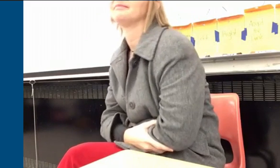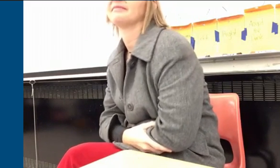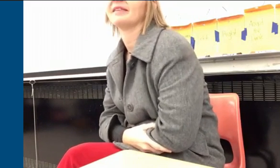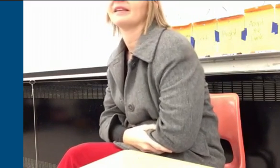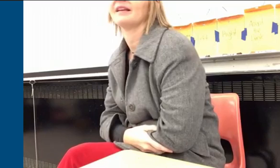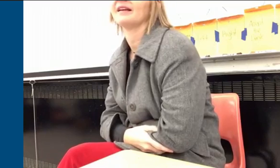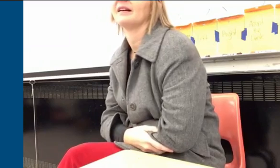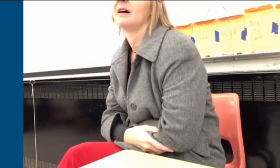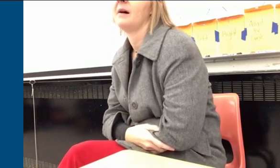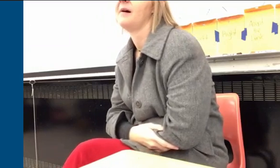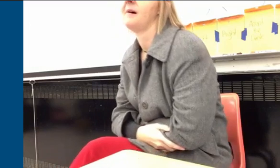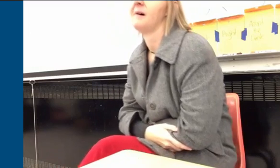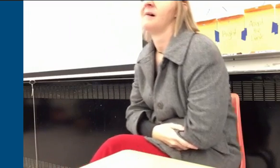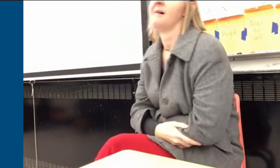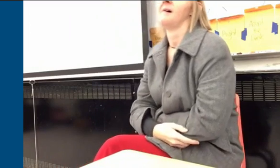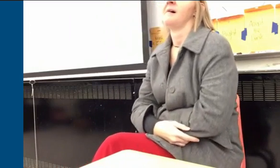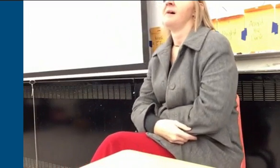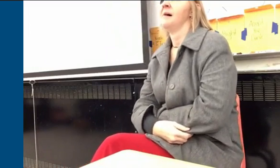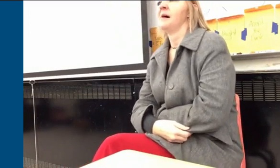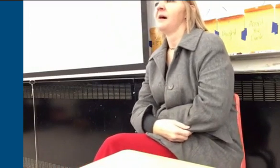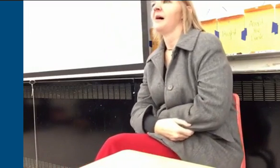Hurry.